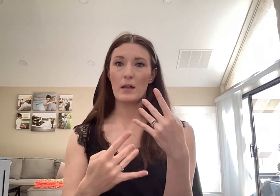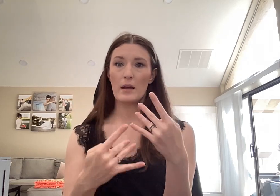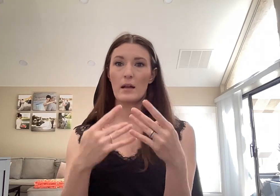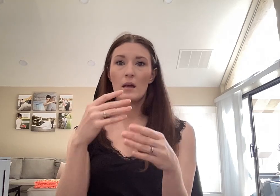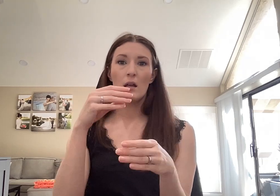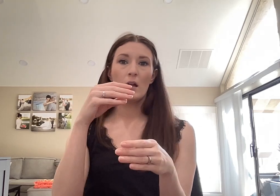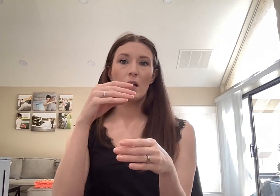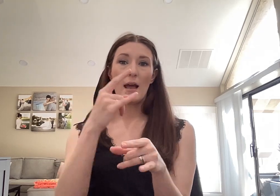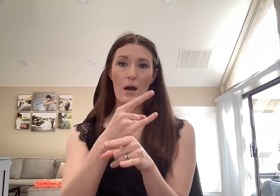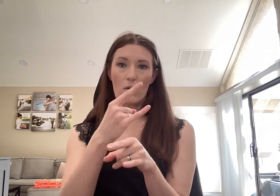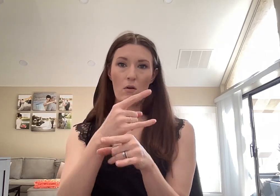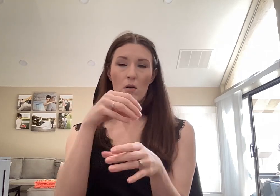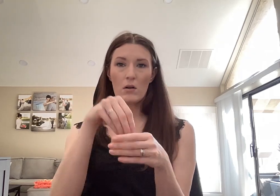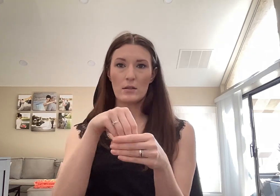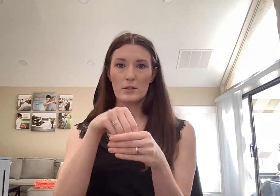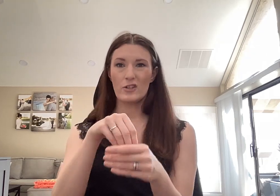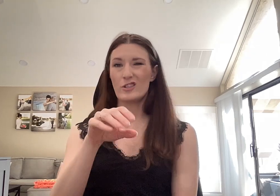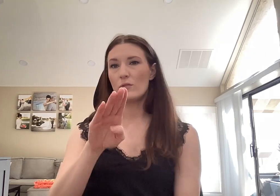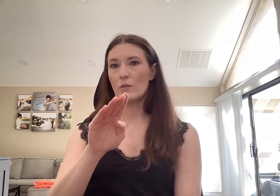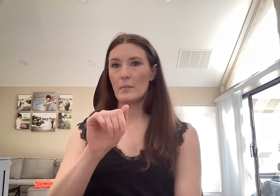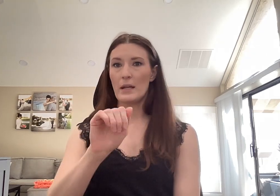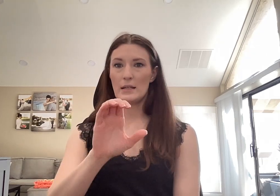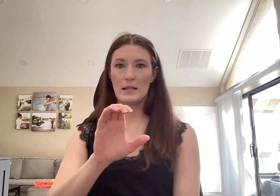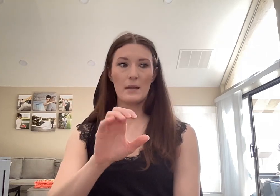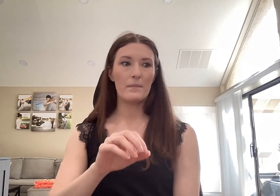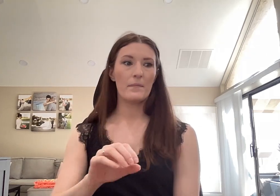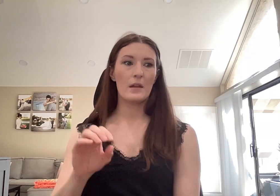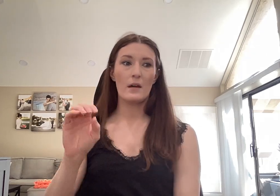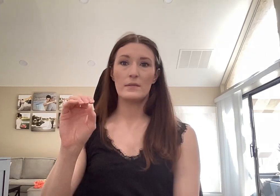blood alcohol concentration, or BAC, of